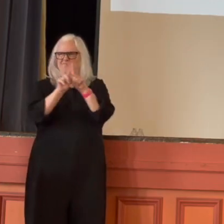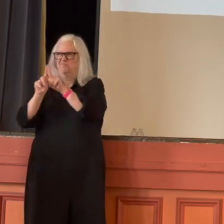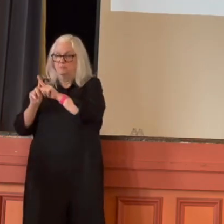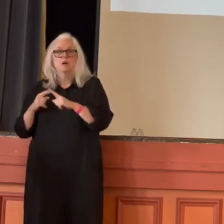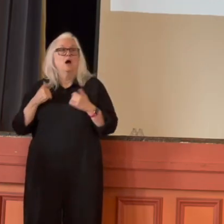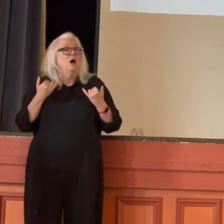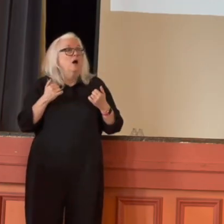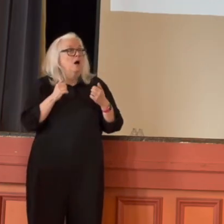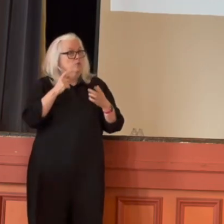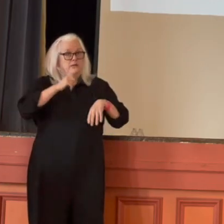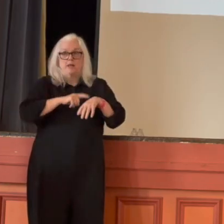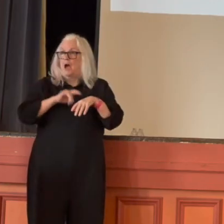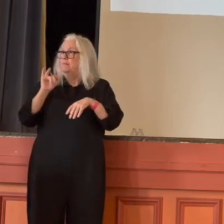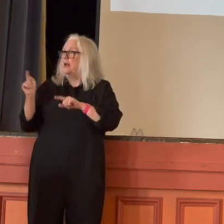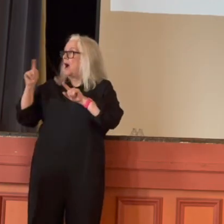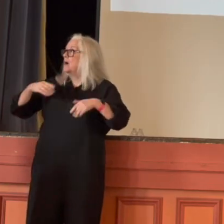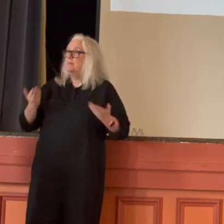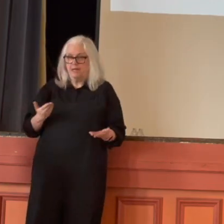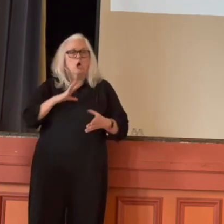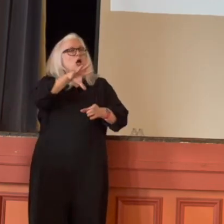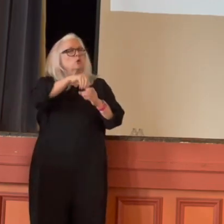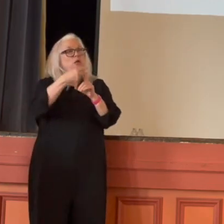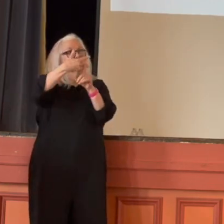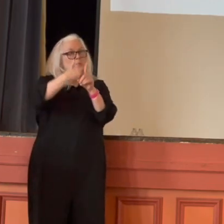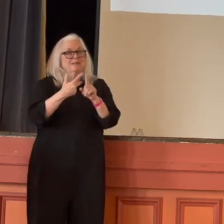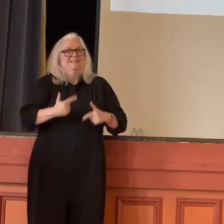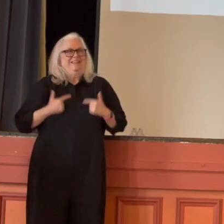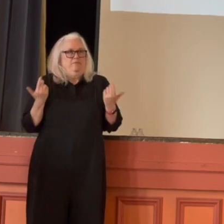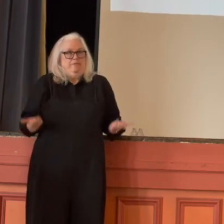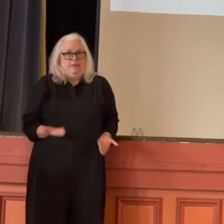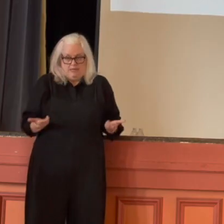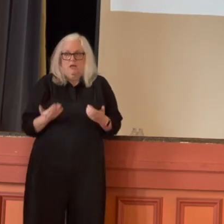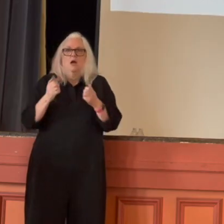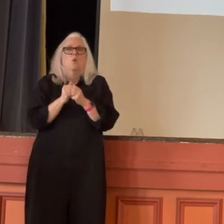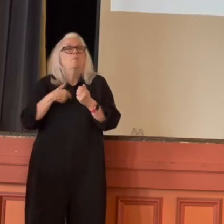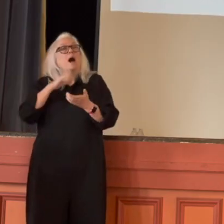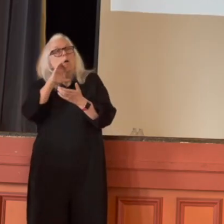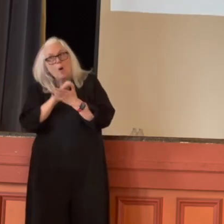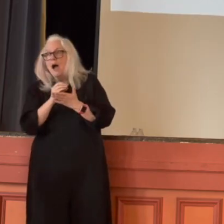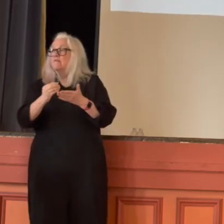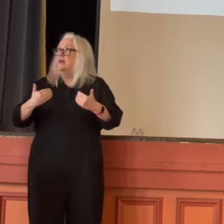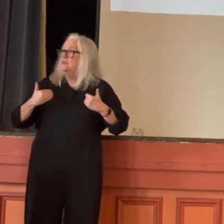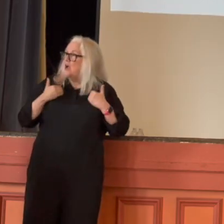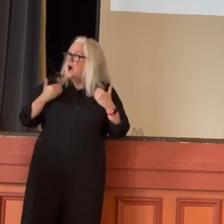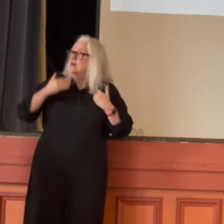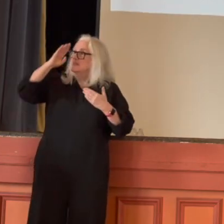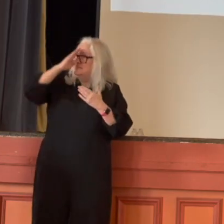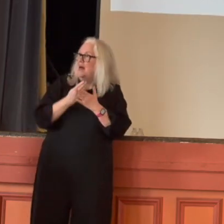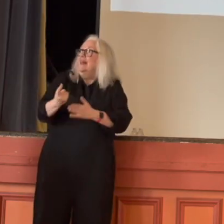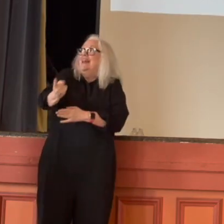spent here, including a 3-month residency last month with my wife and young son last year,